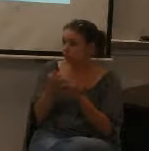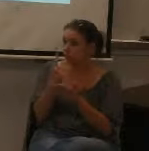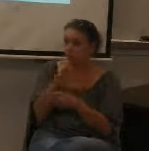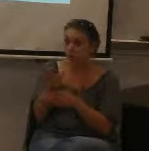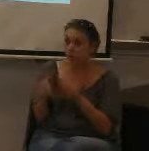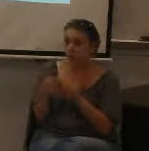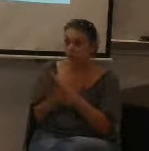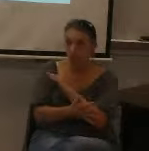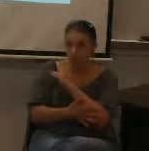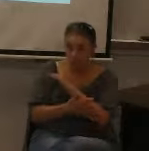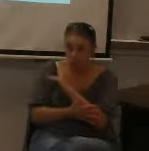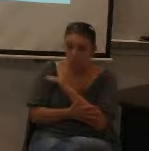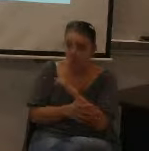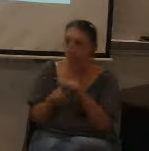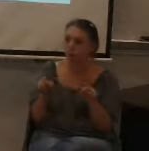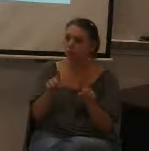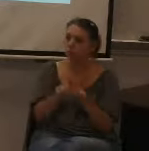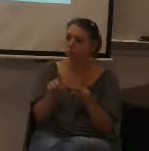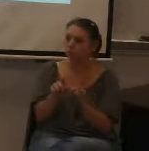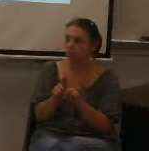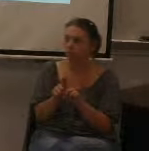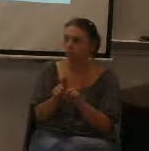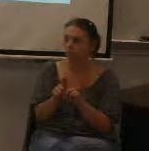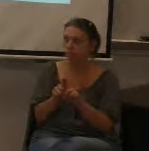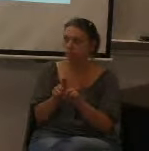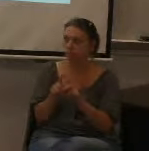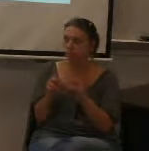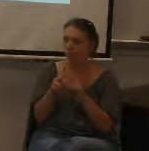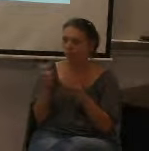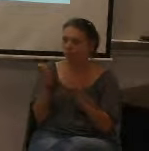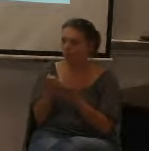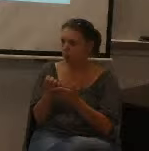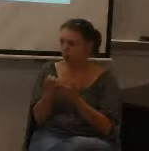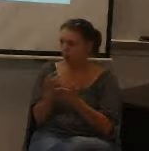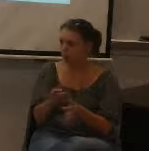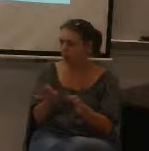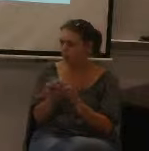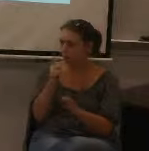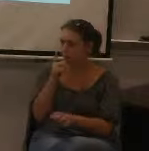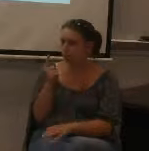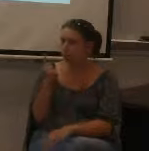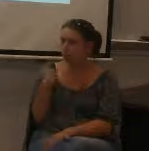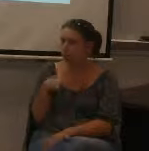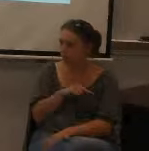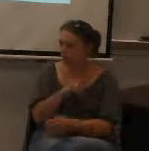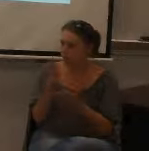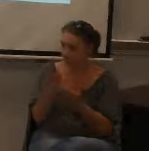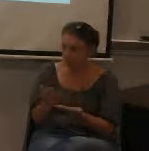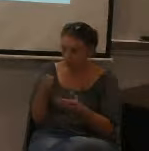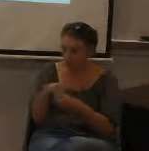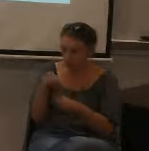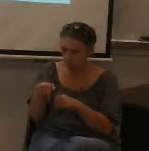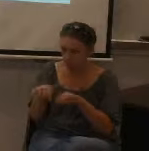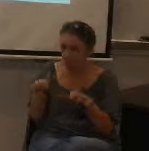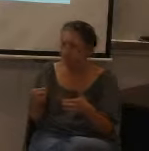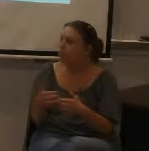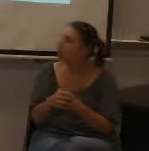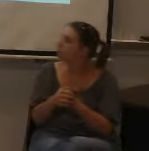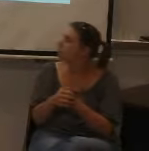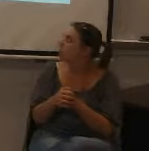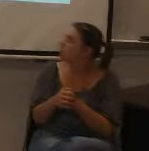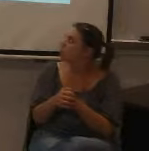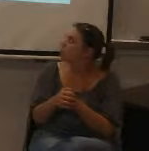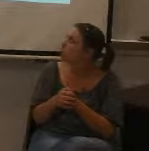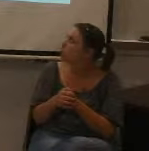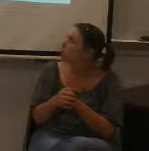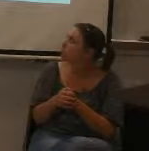entire country, but also very economically to us here in this particular class. And in the